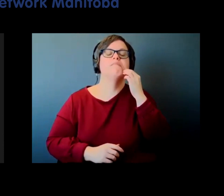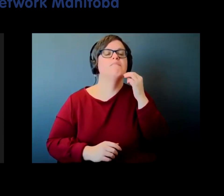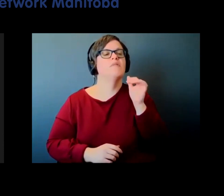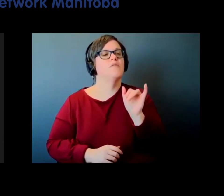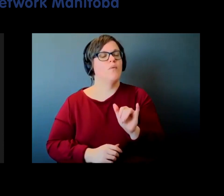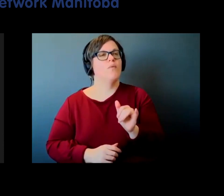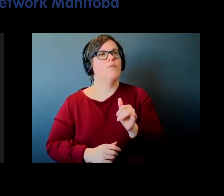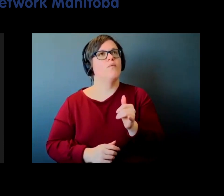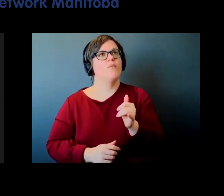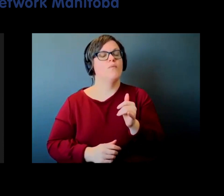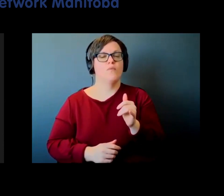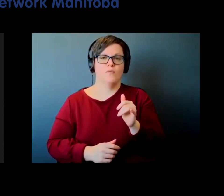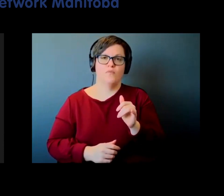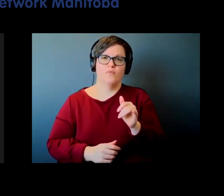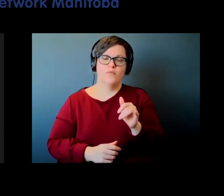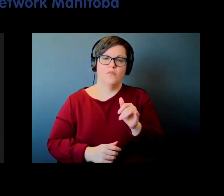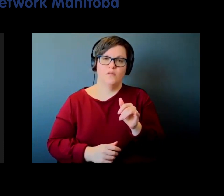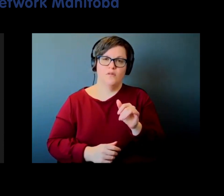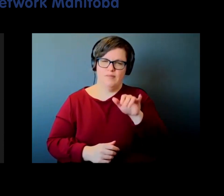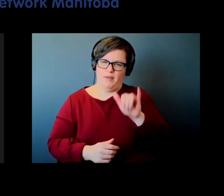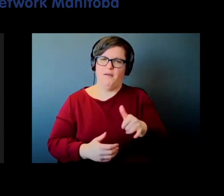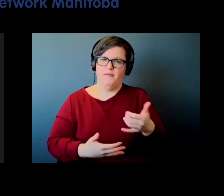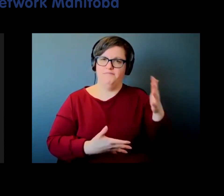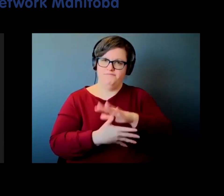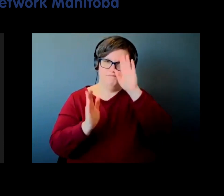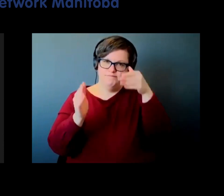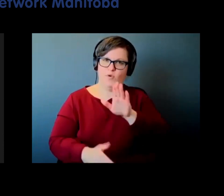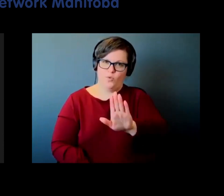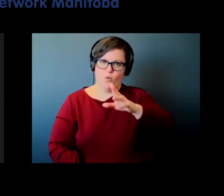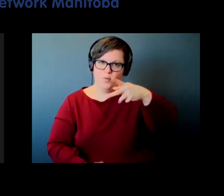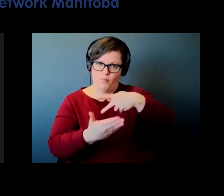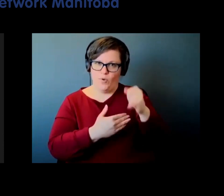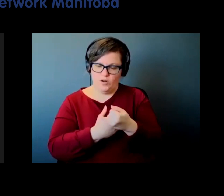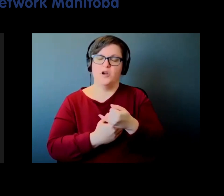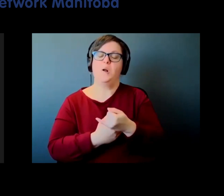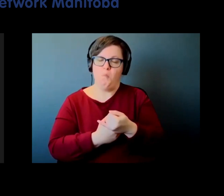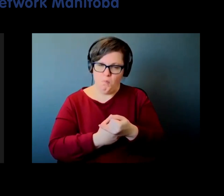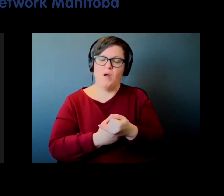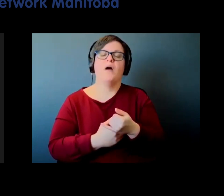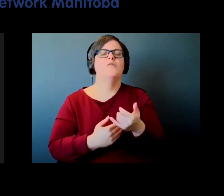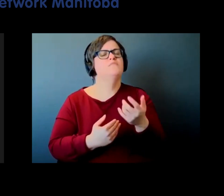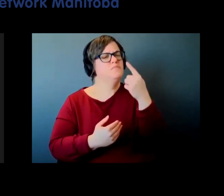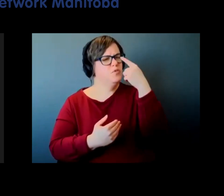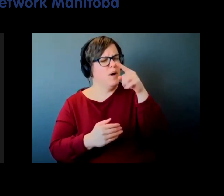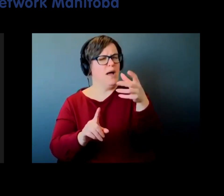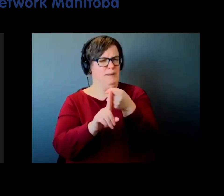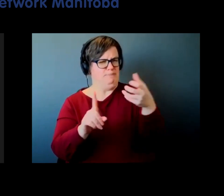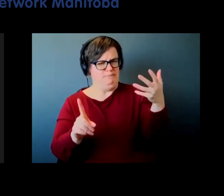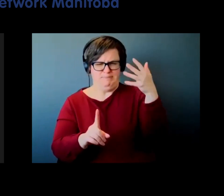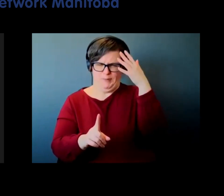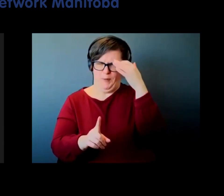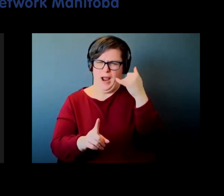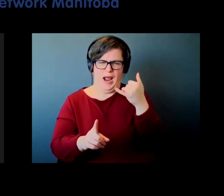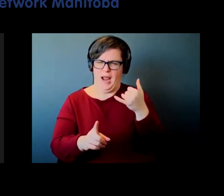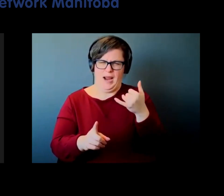that's the basis of your project. But can you talk a little bit about why you're in the desert, like